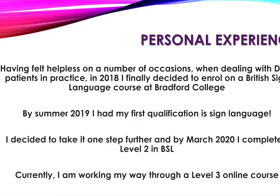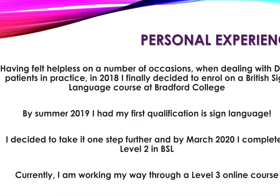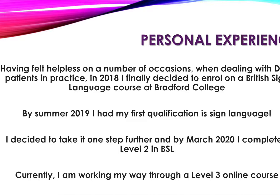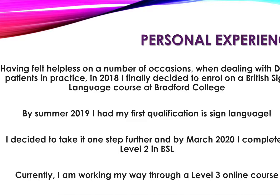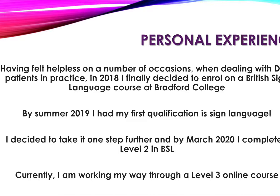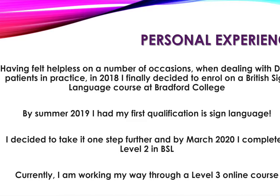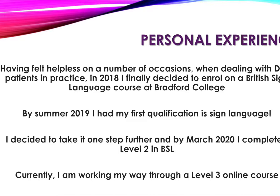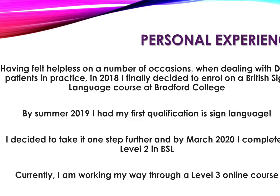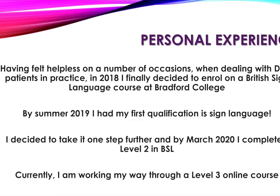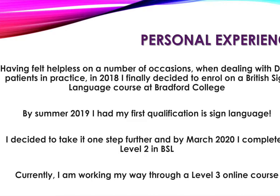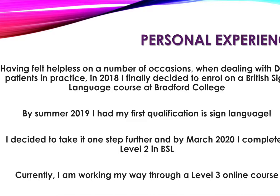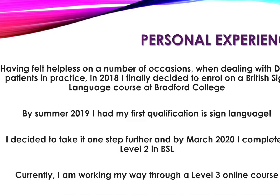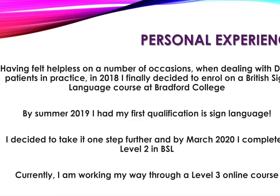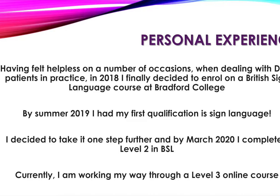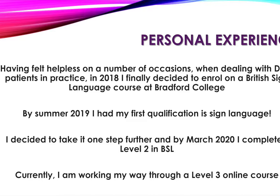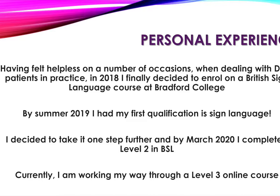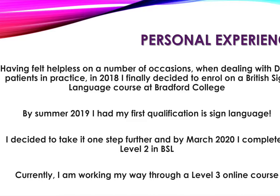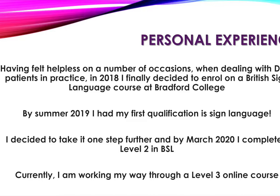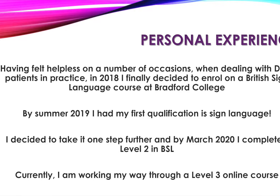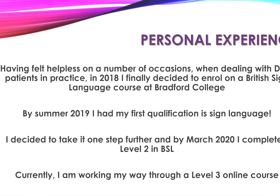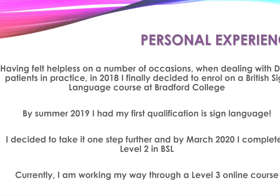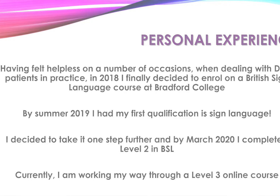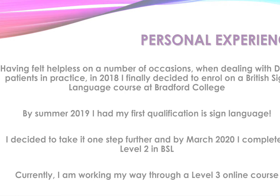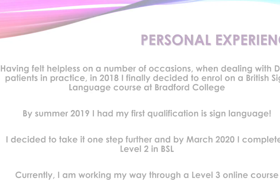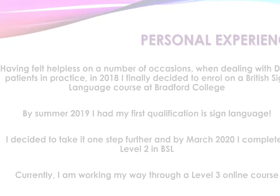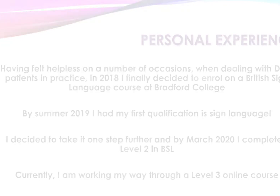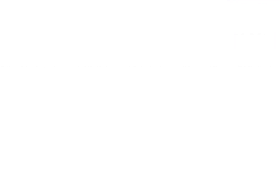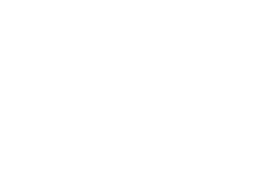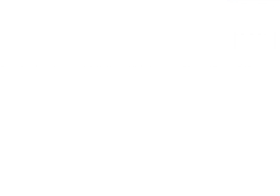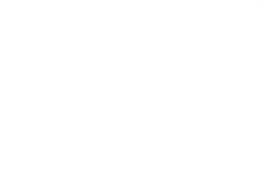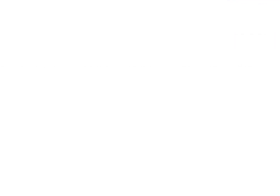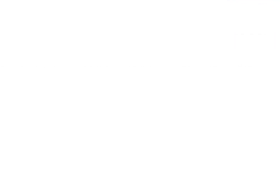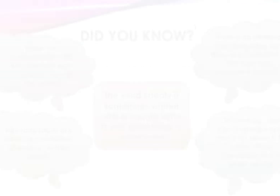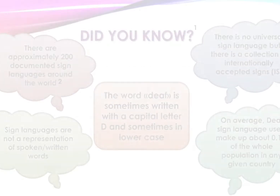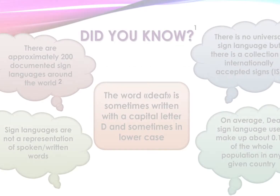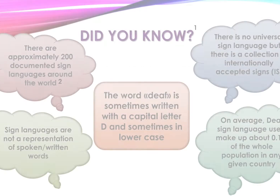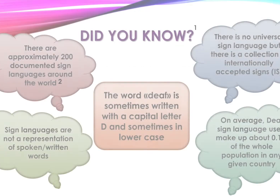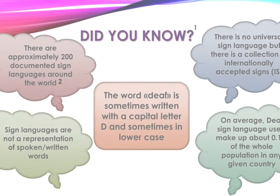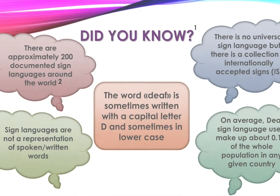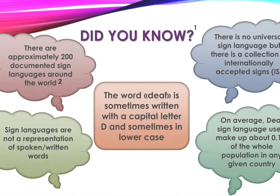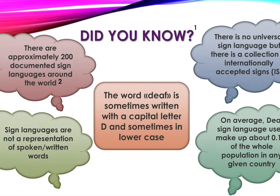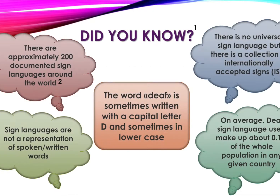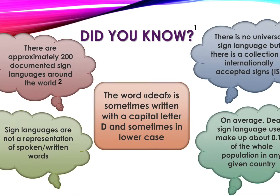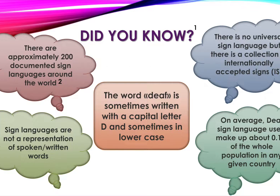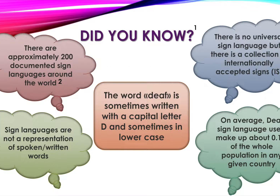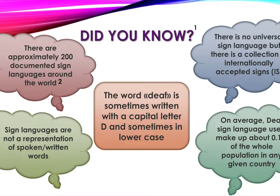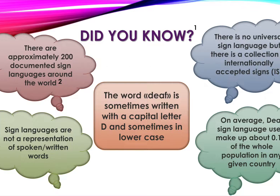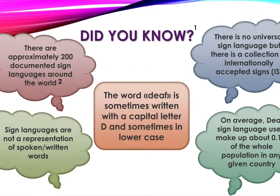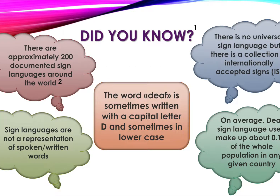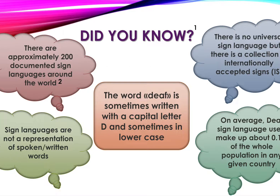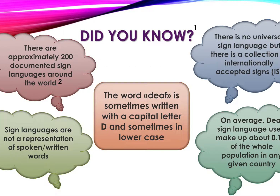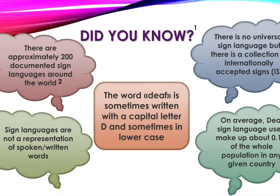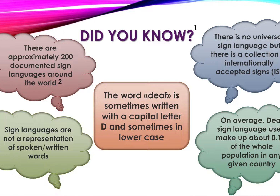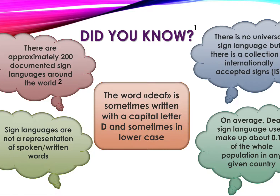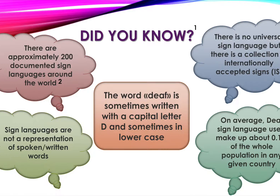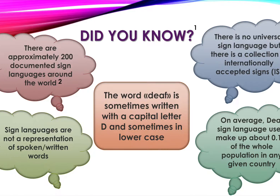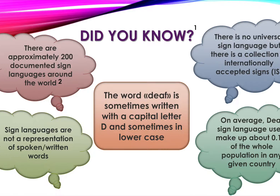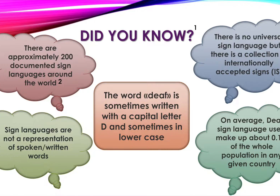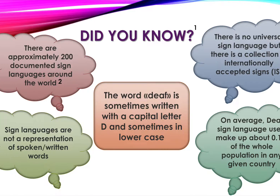useful science. So in the field of deaf studies, the use of uppercase letter D in the word